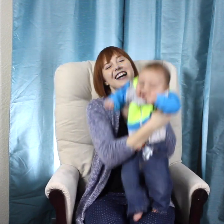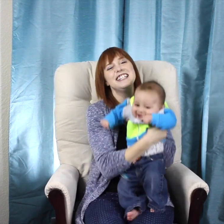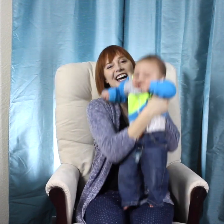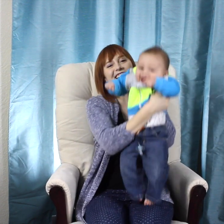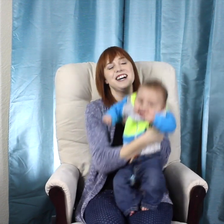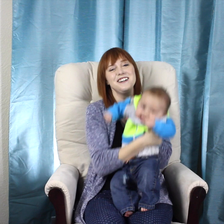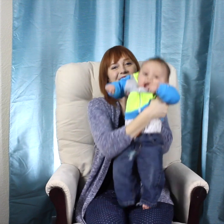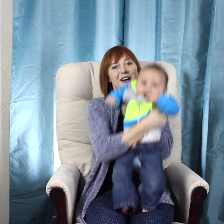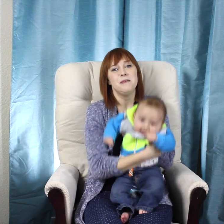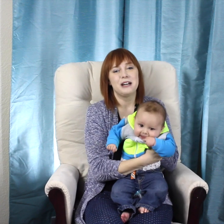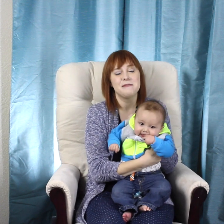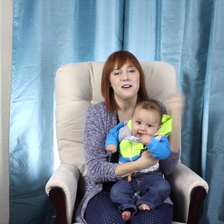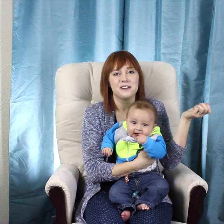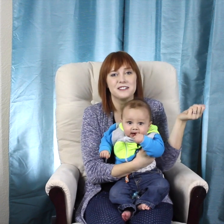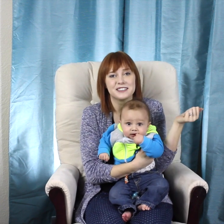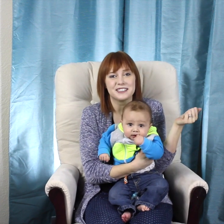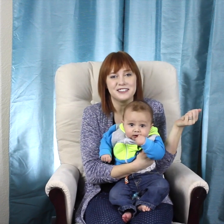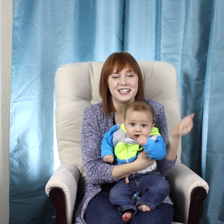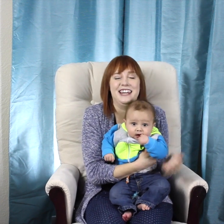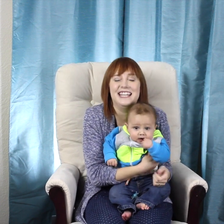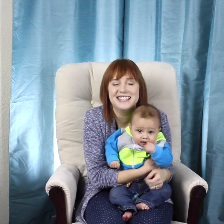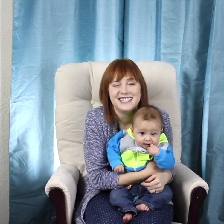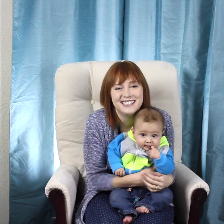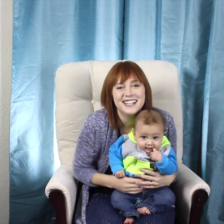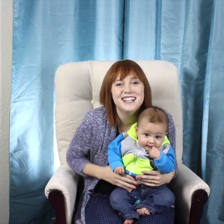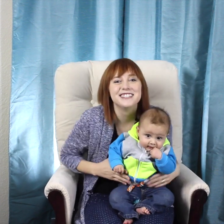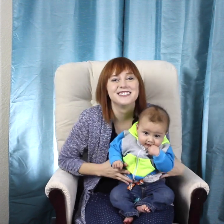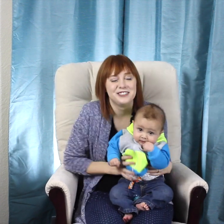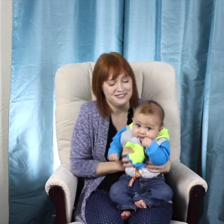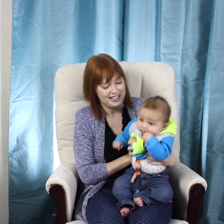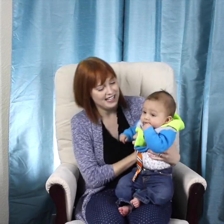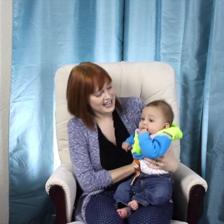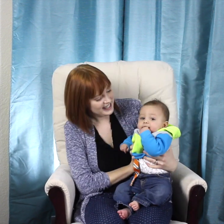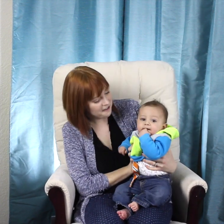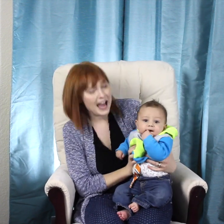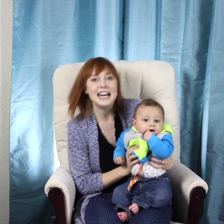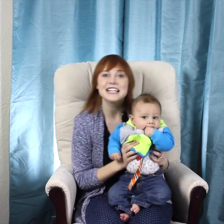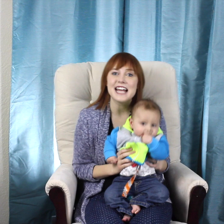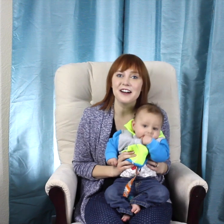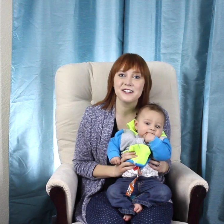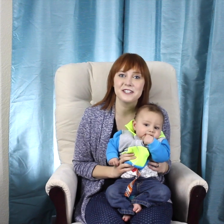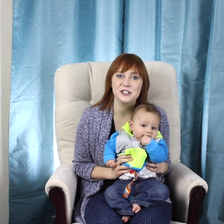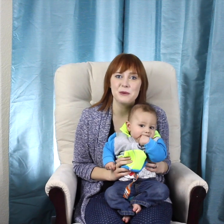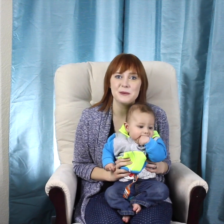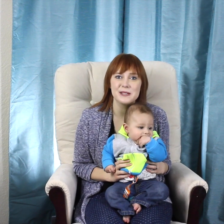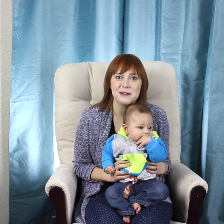awesome! But I mean, all they're doing is going like this. So it's pretty funny. So that is how you teach your baby to sign